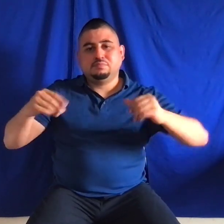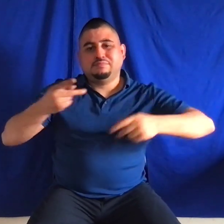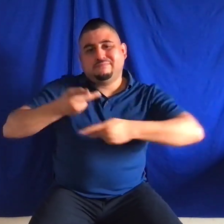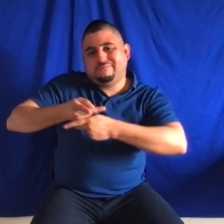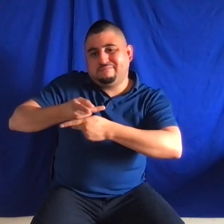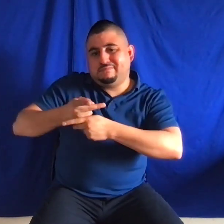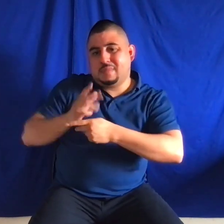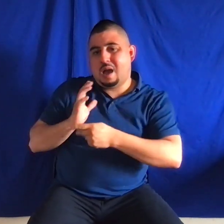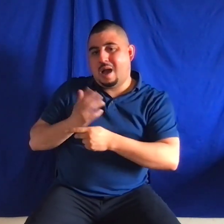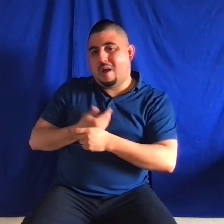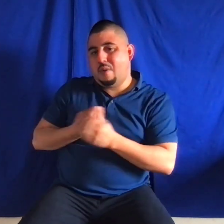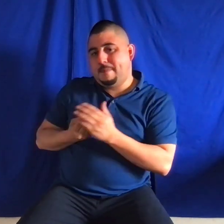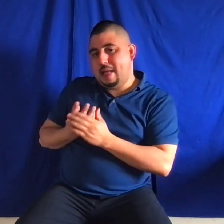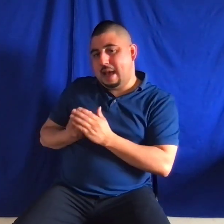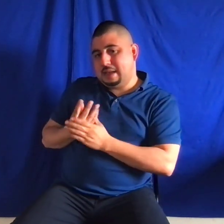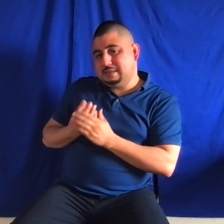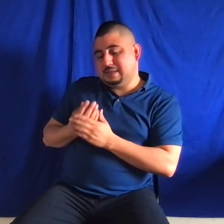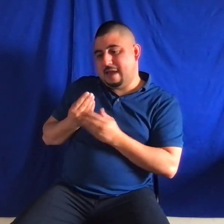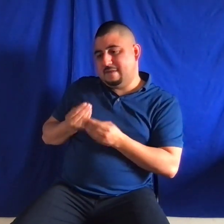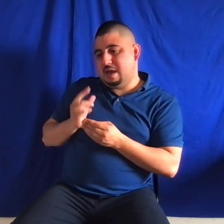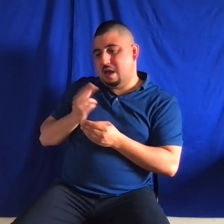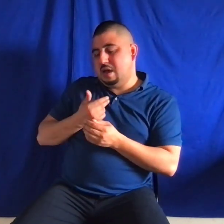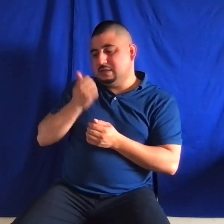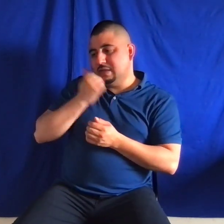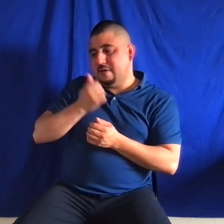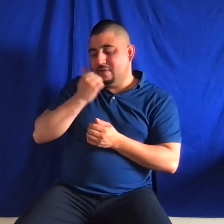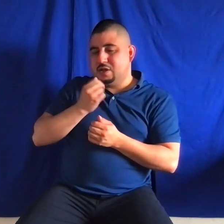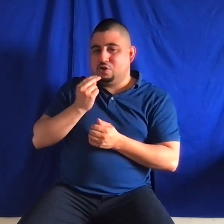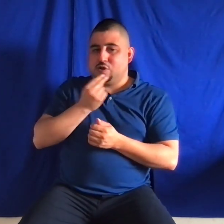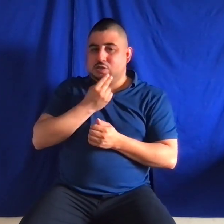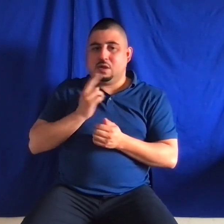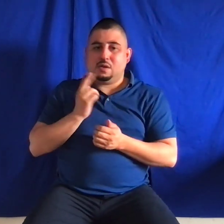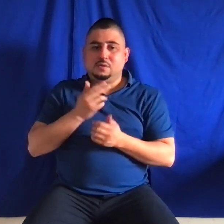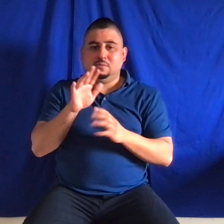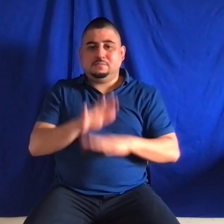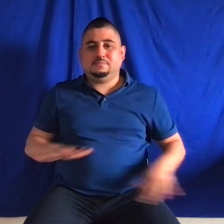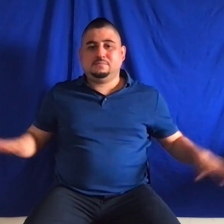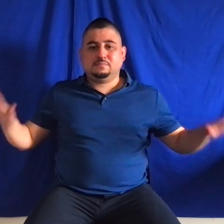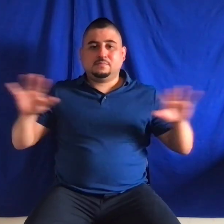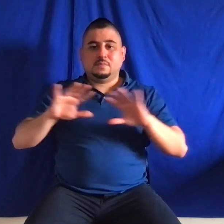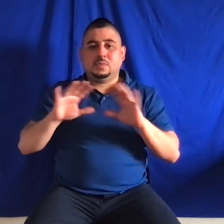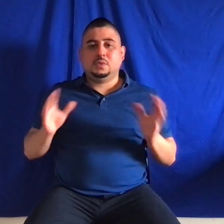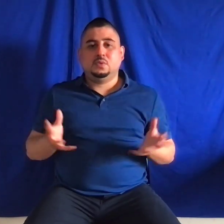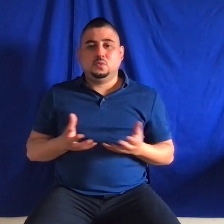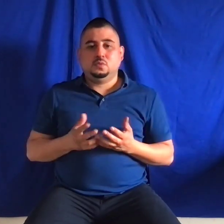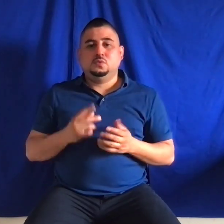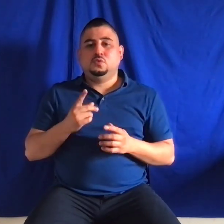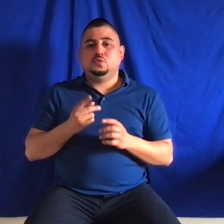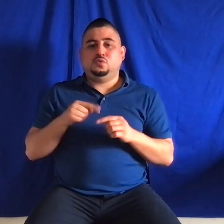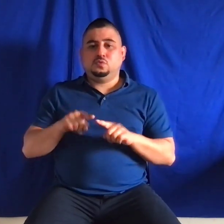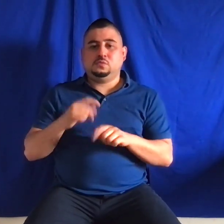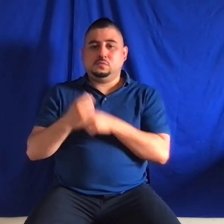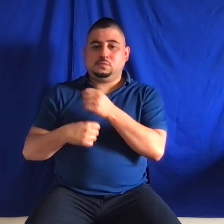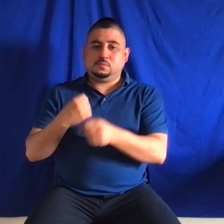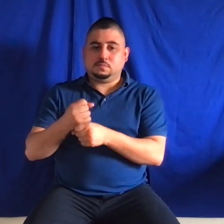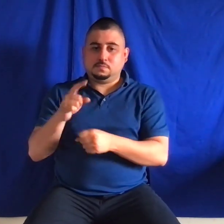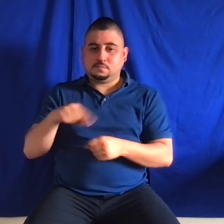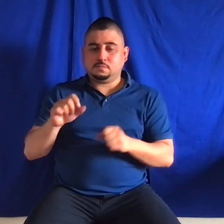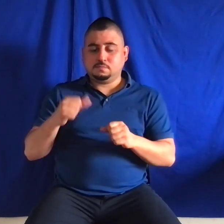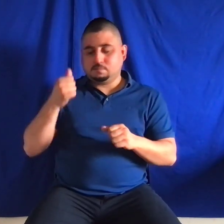crops that feed and nourish us throughout the world, throughout the year, that they may realize the fruits